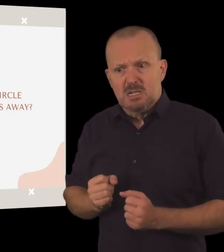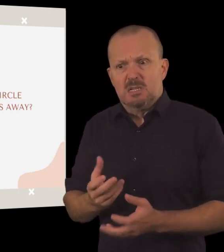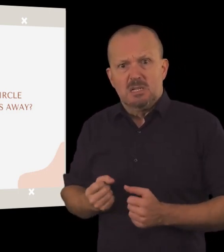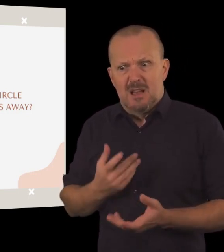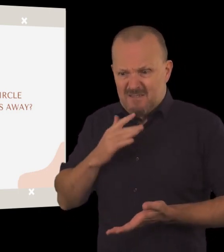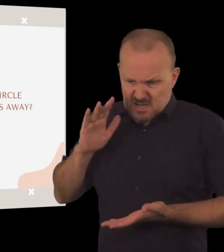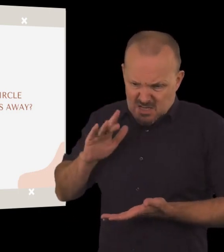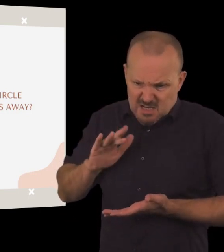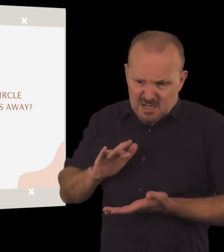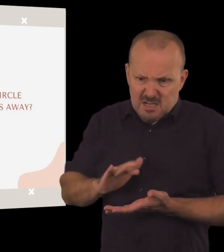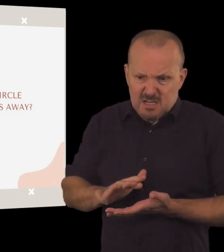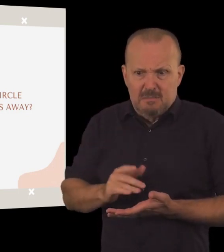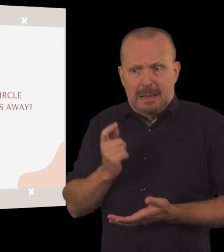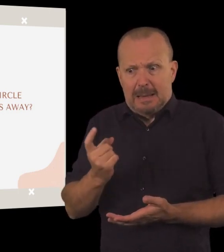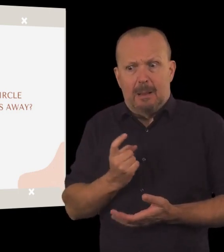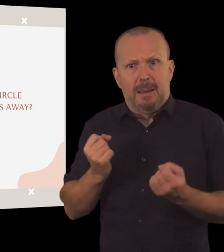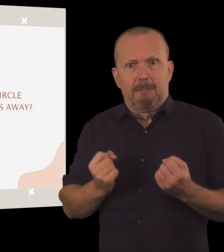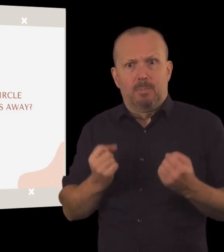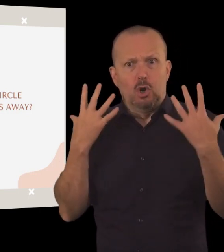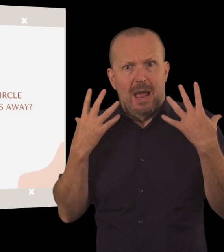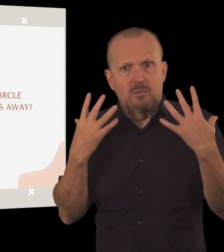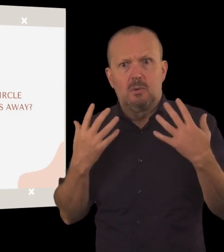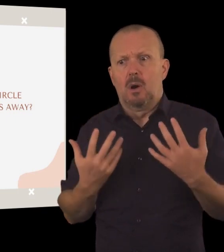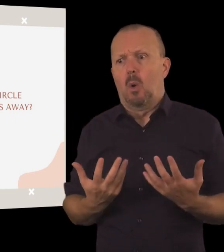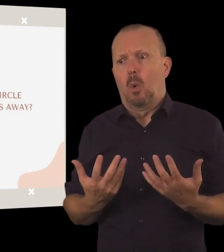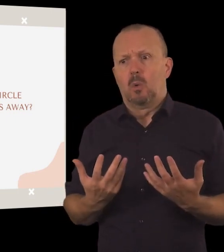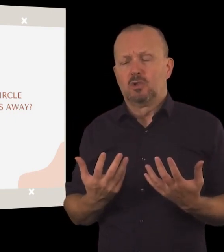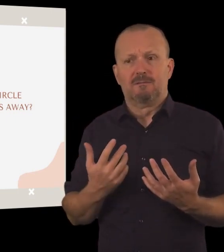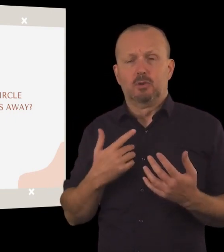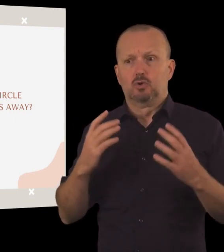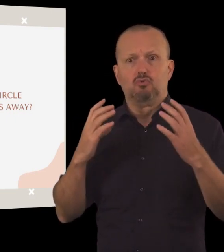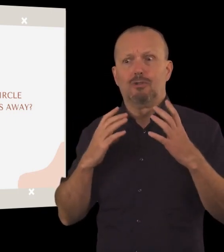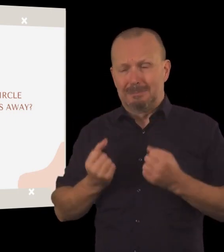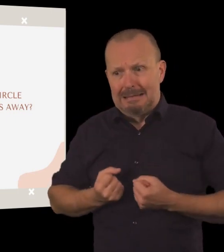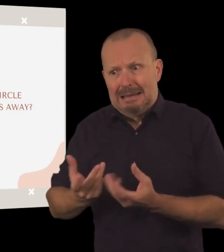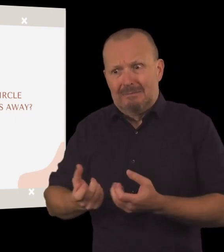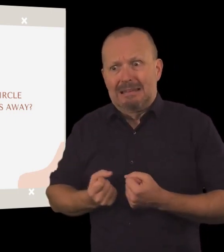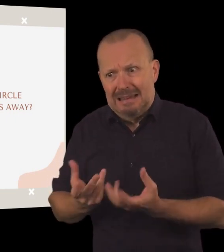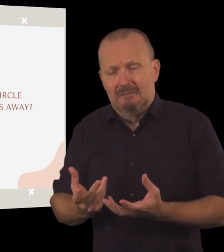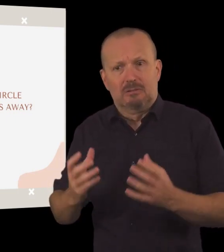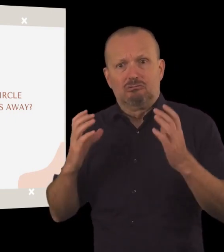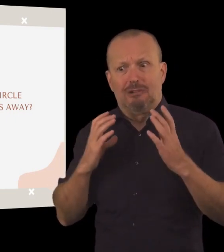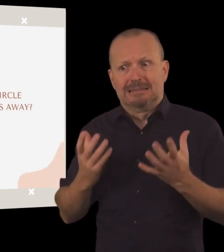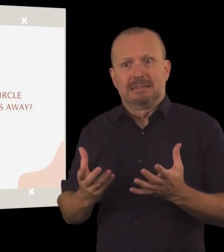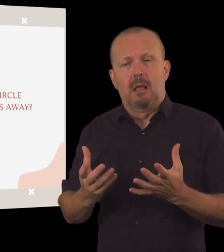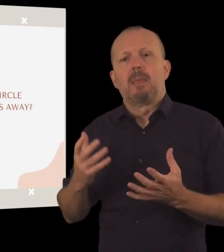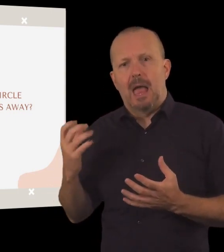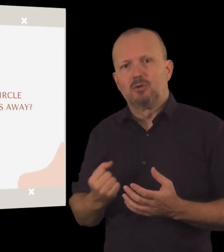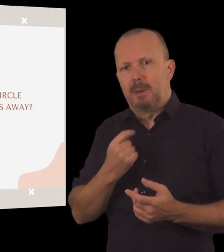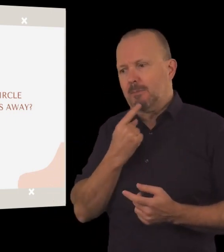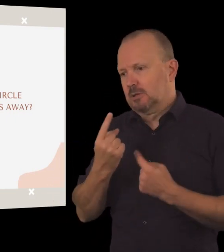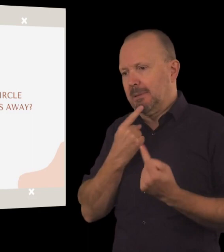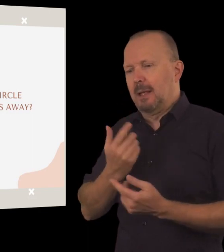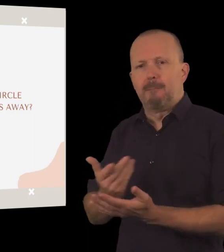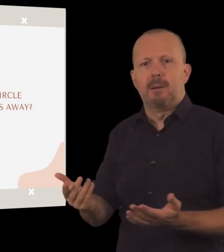well so we can all do the creative things that we love. I would encourage staff and organisations to provide mental